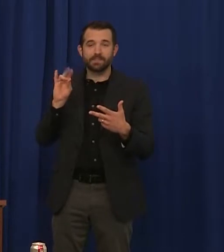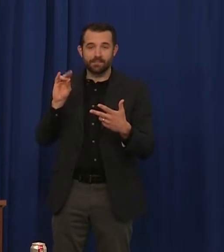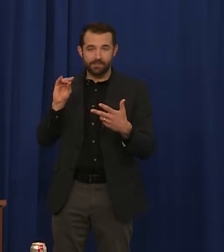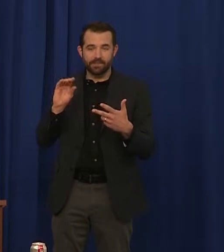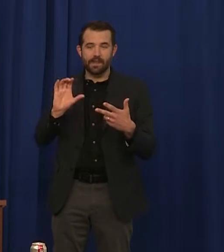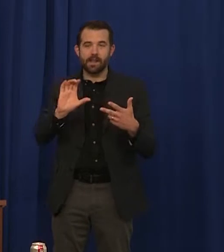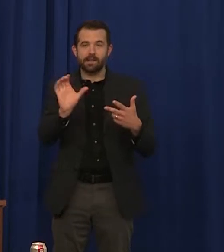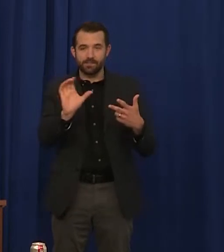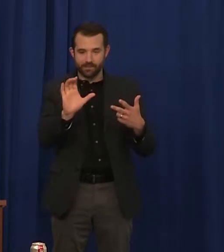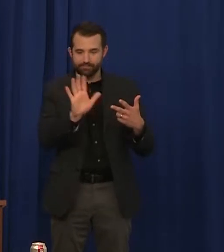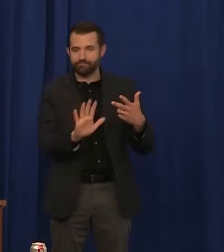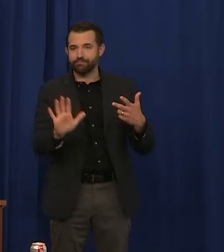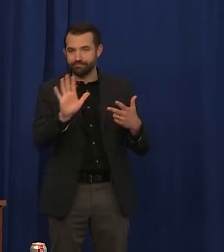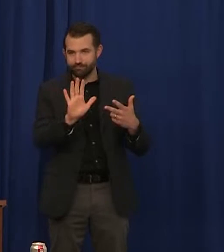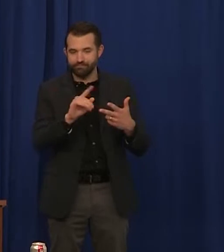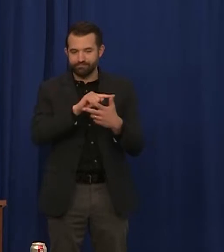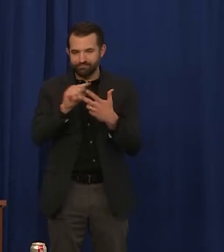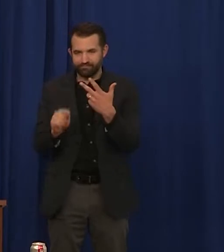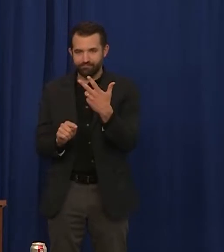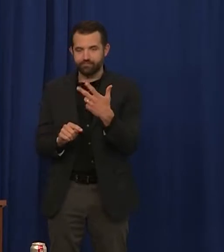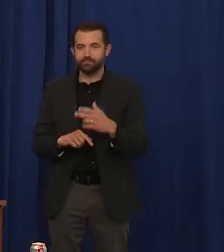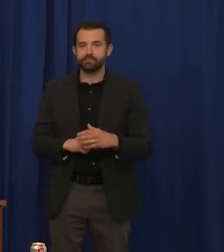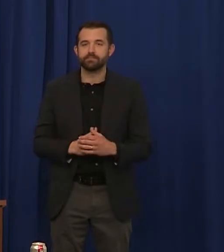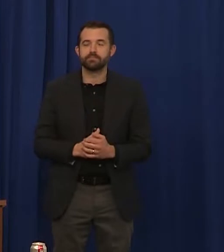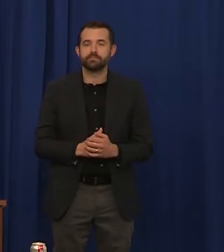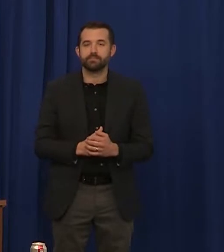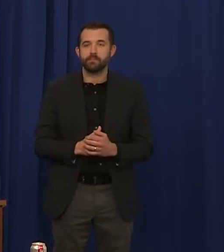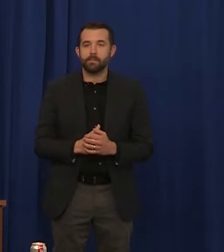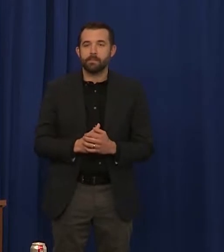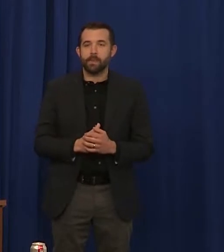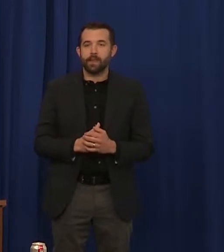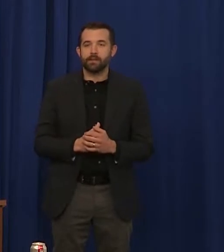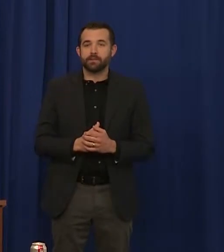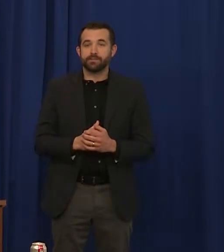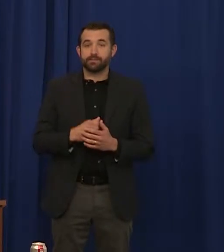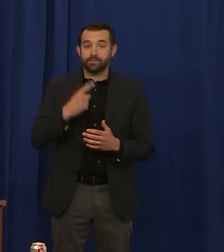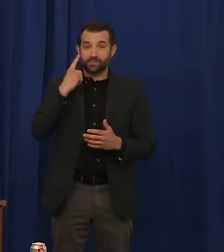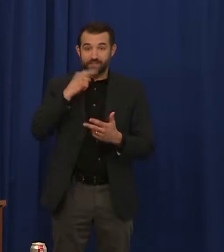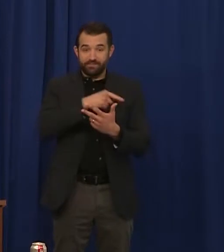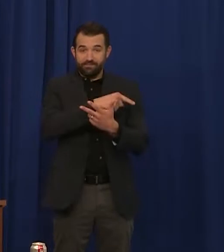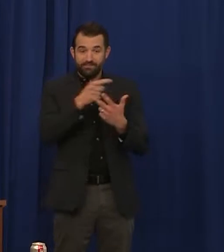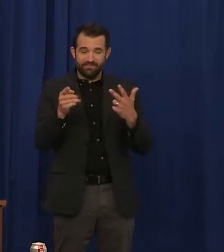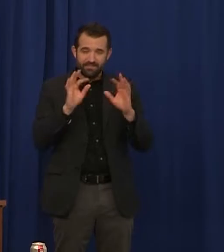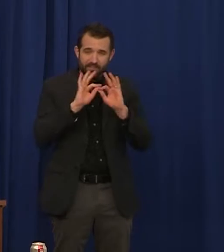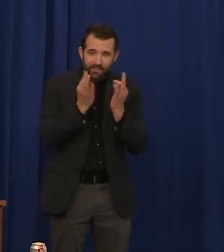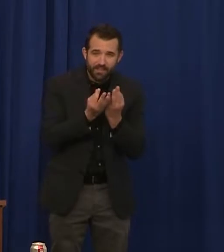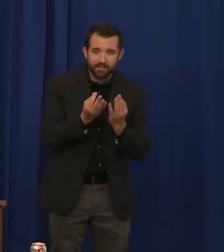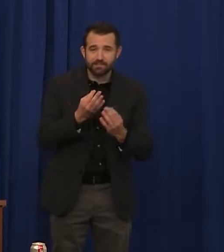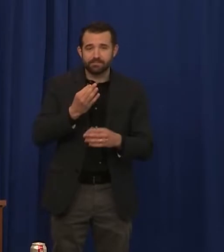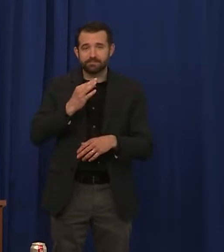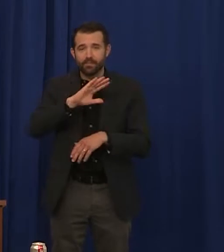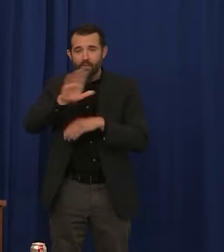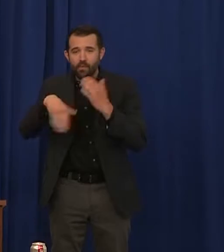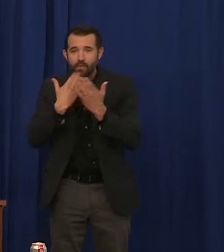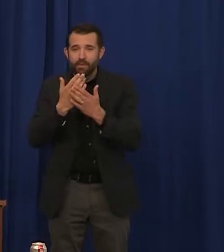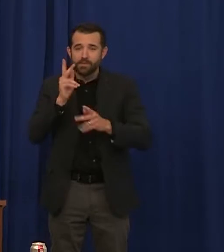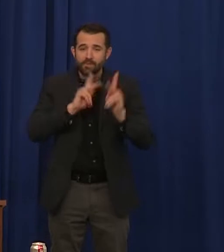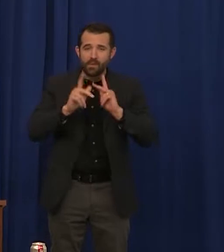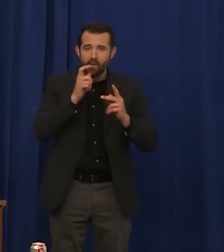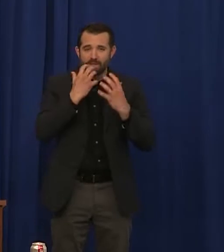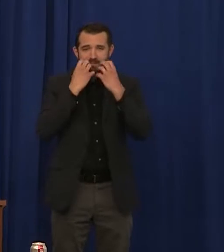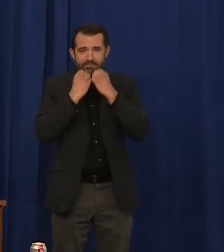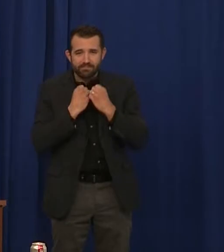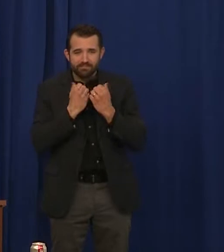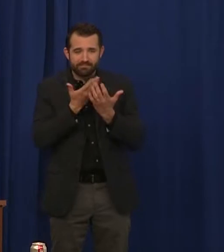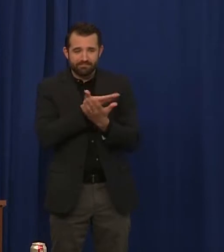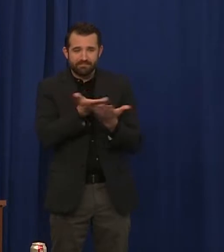County. During this time of grief, not just for the families, but for everyone who cared for these individuals, we,